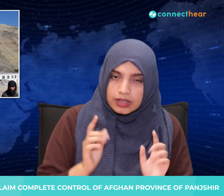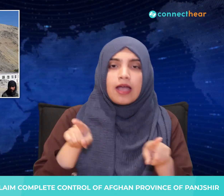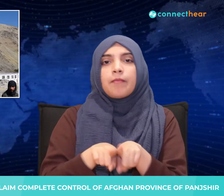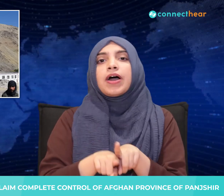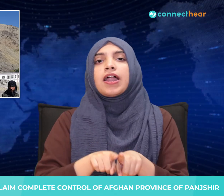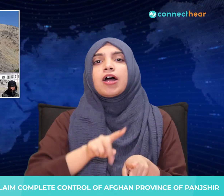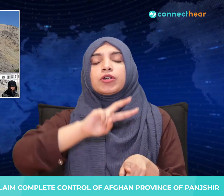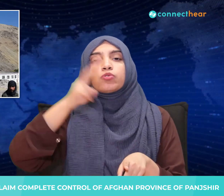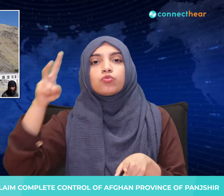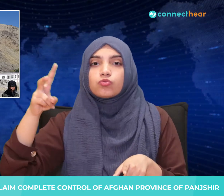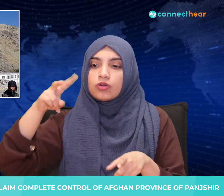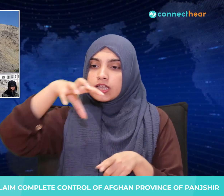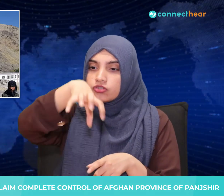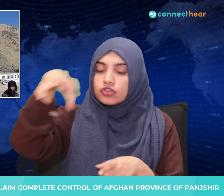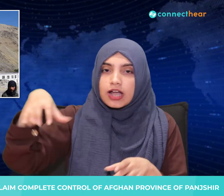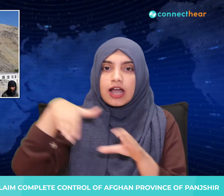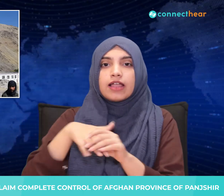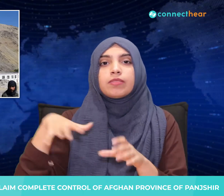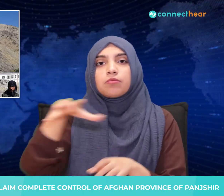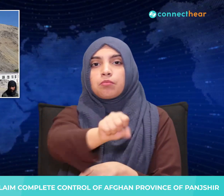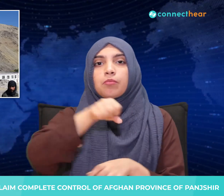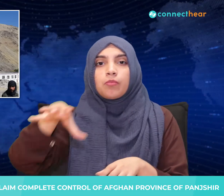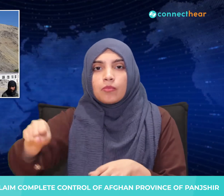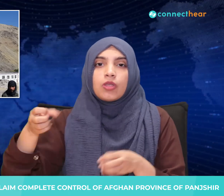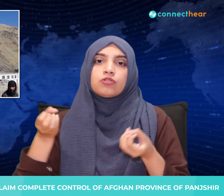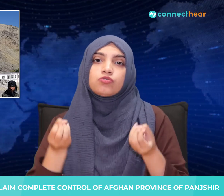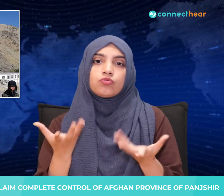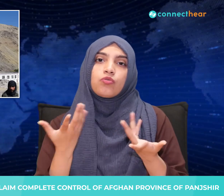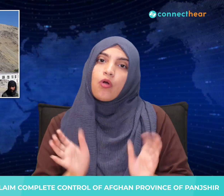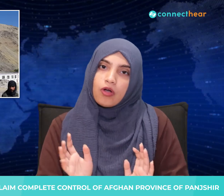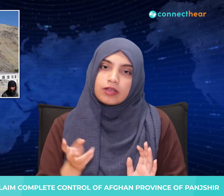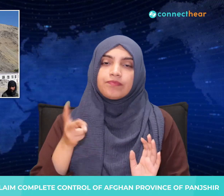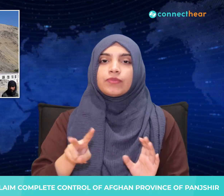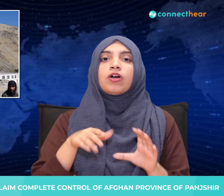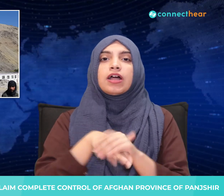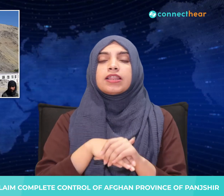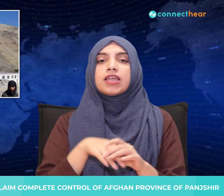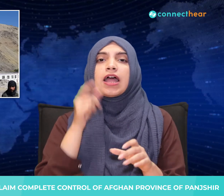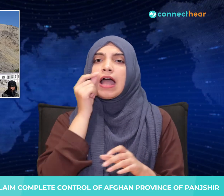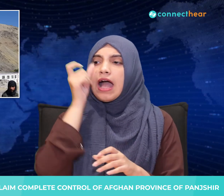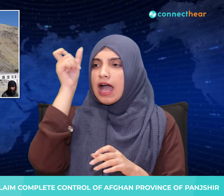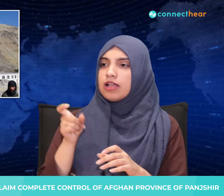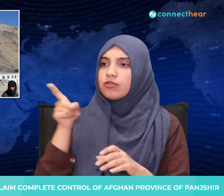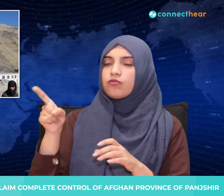collapsed and President Ashraf Ghani fled the country.